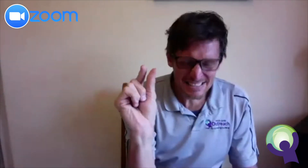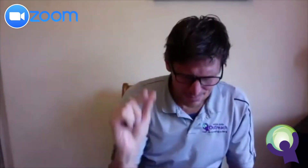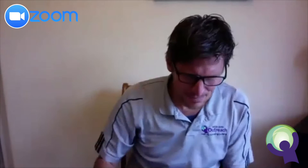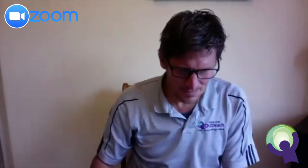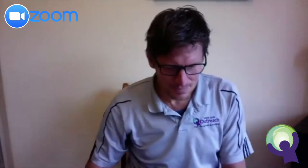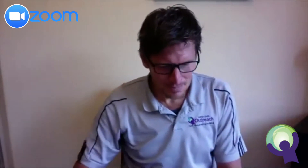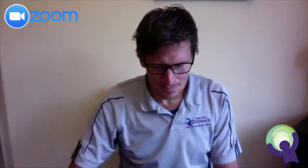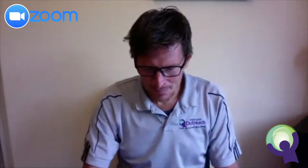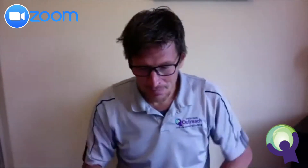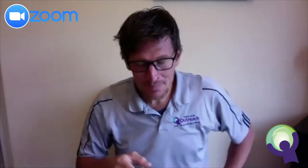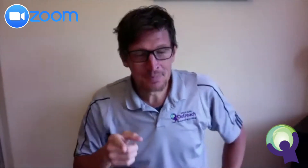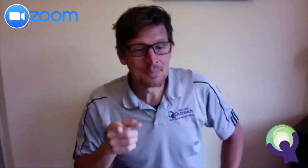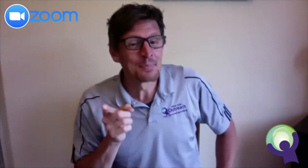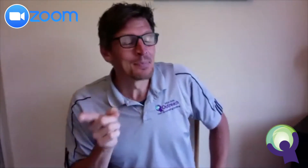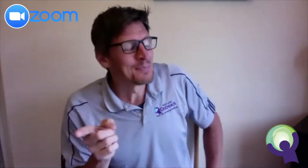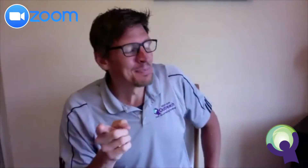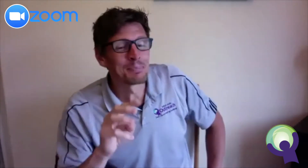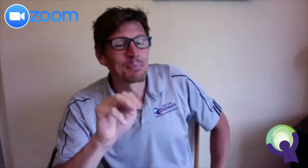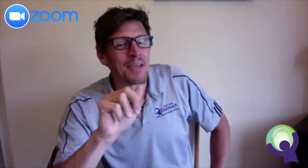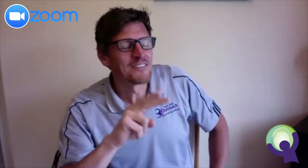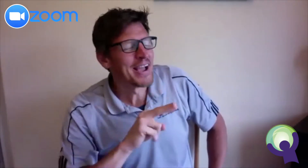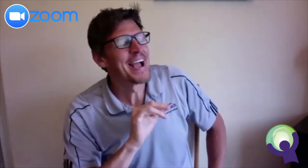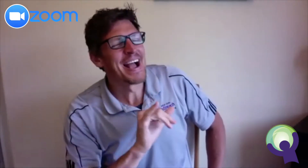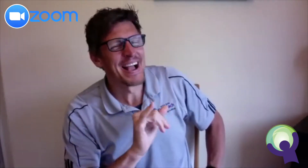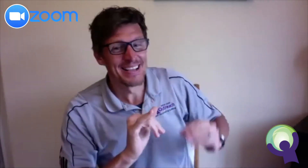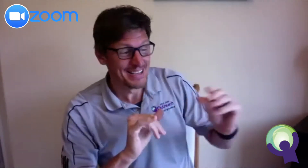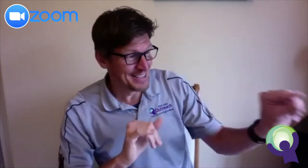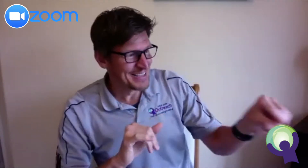Gardener Marv pulled off a sticker and held it.